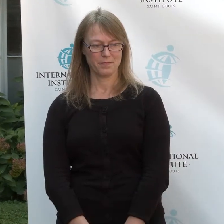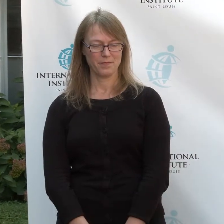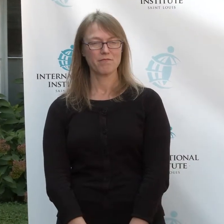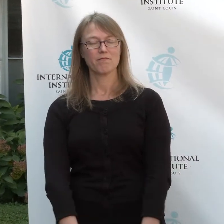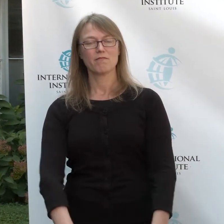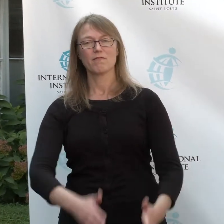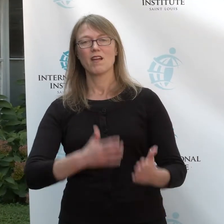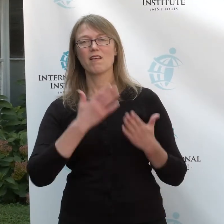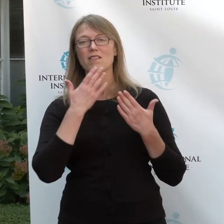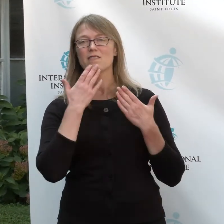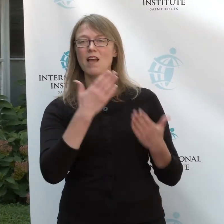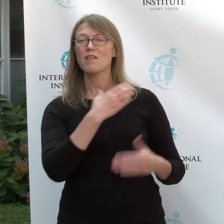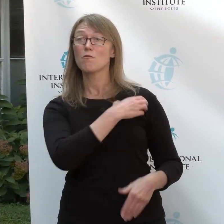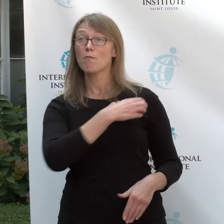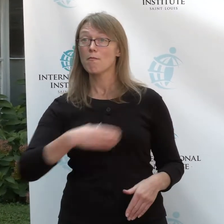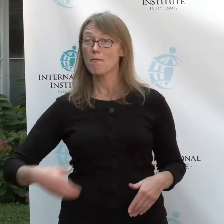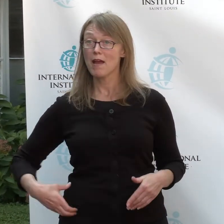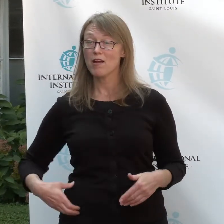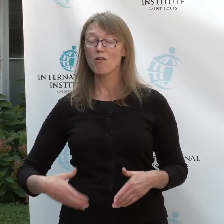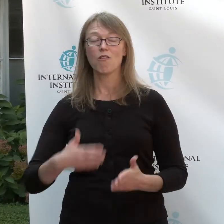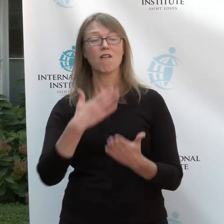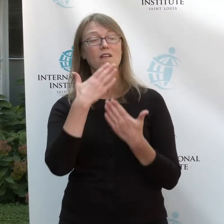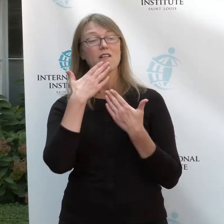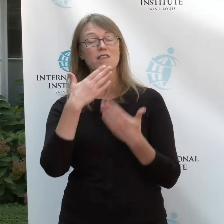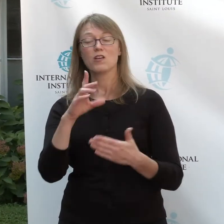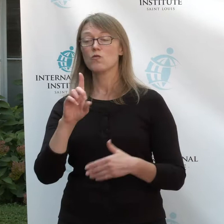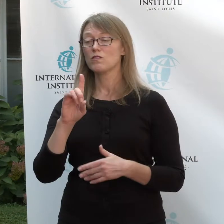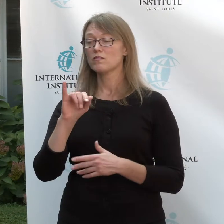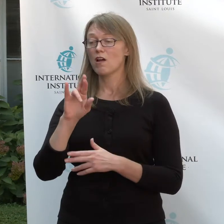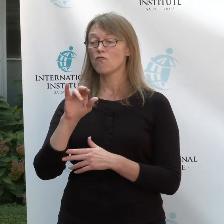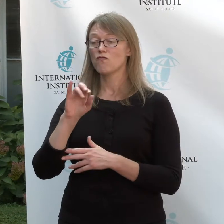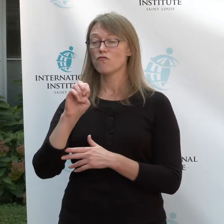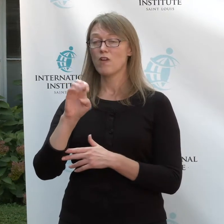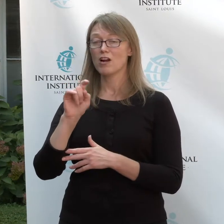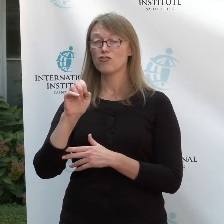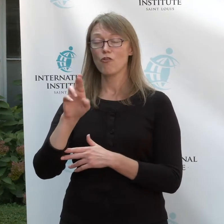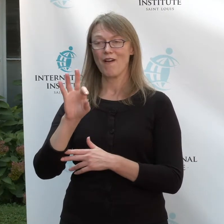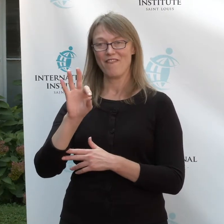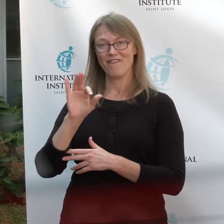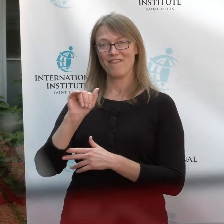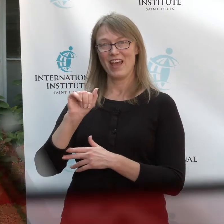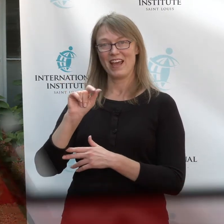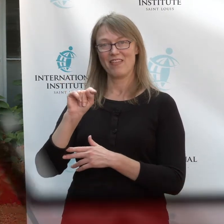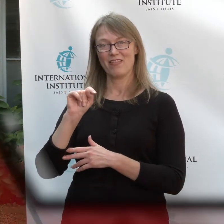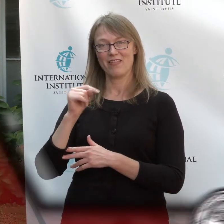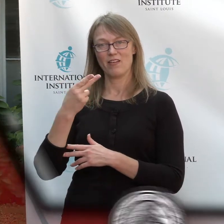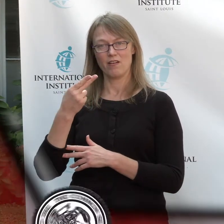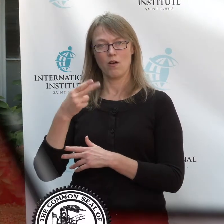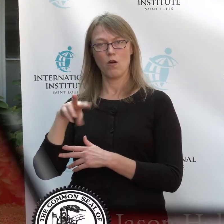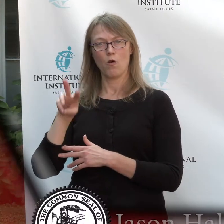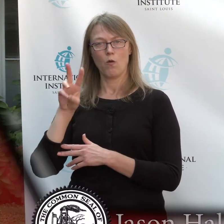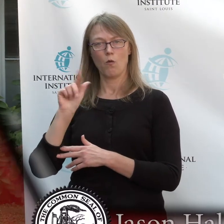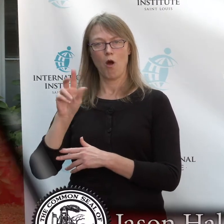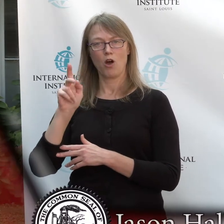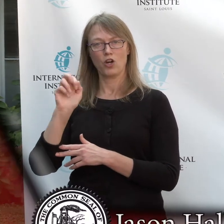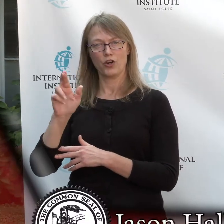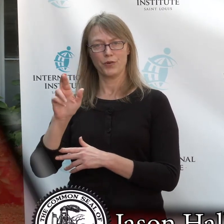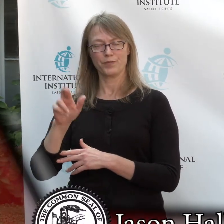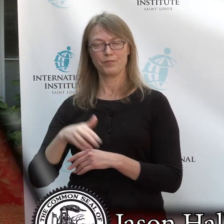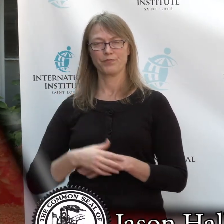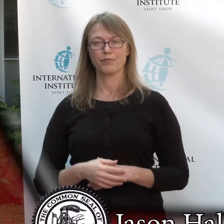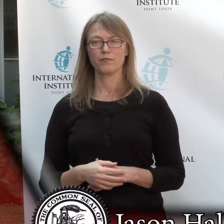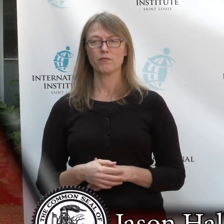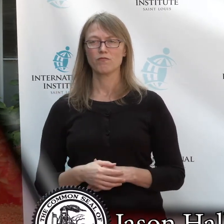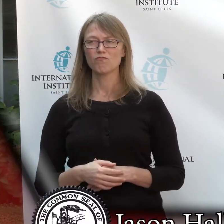Thank you, Mayor, and thank you, Director Faith Walker, and welcome. The images we see on